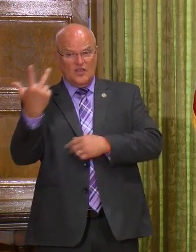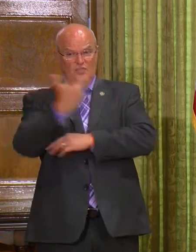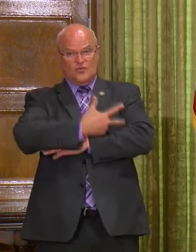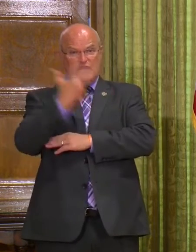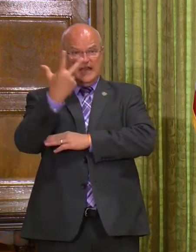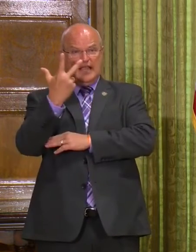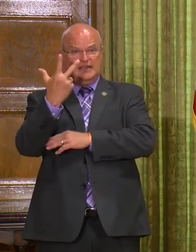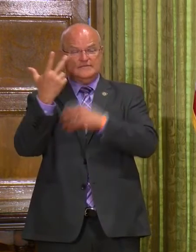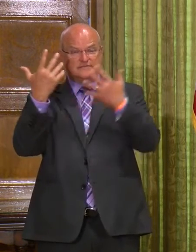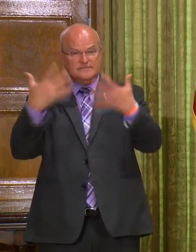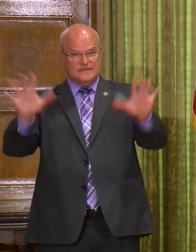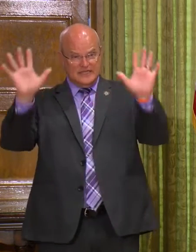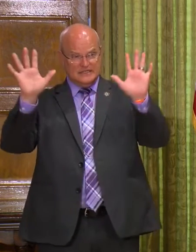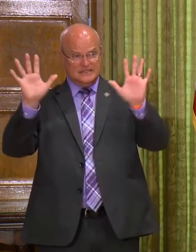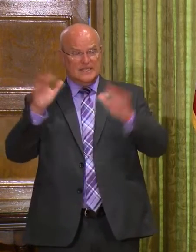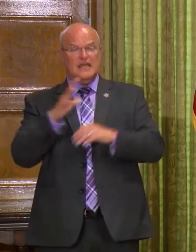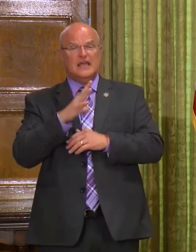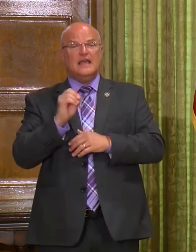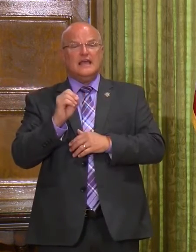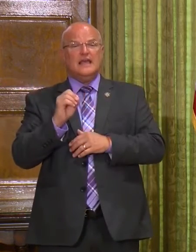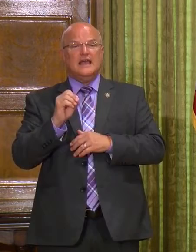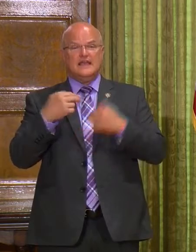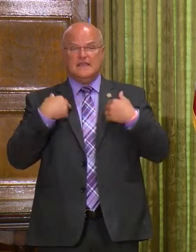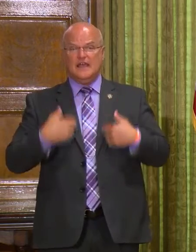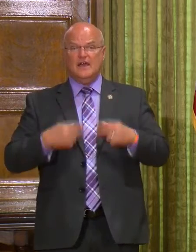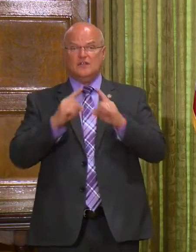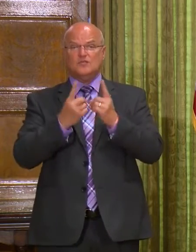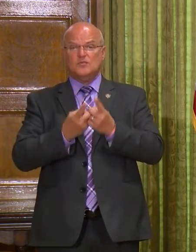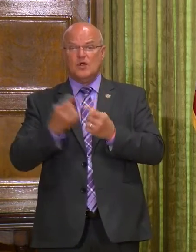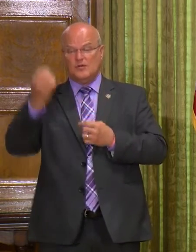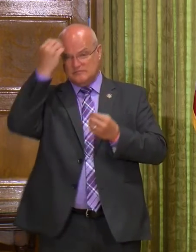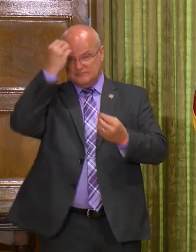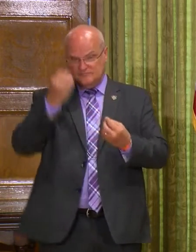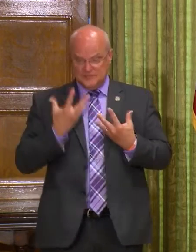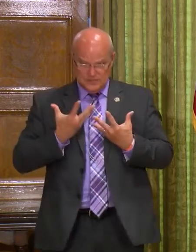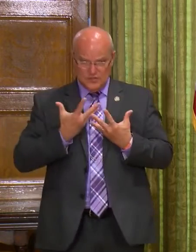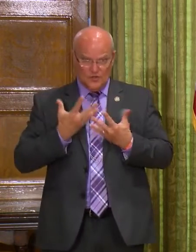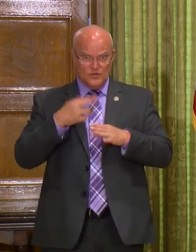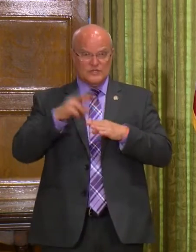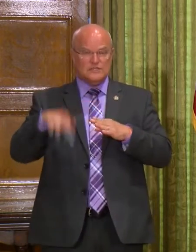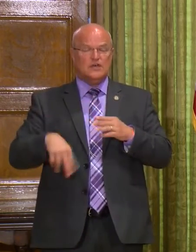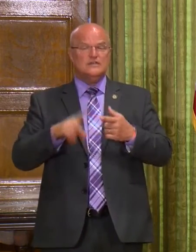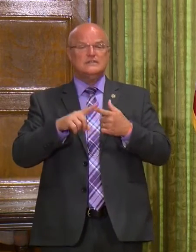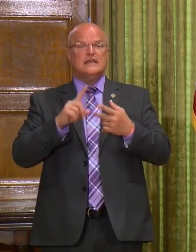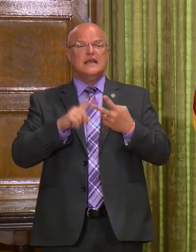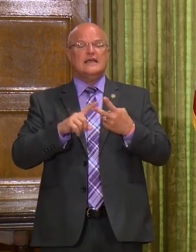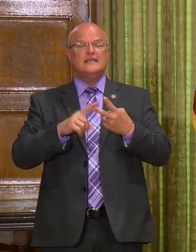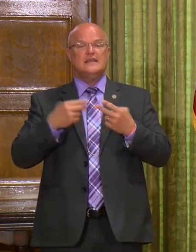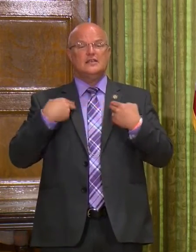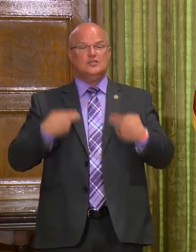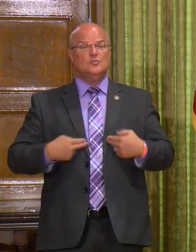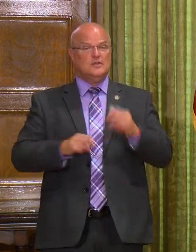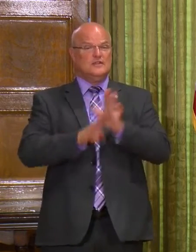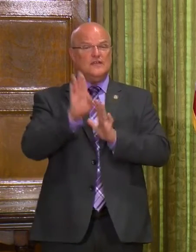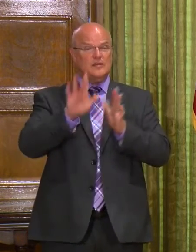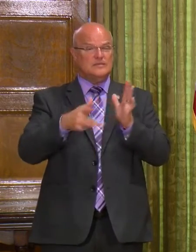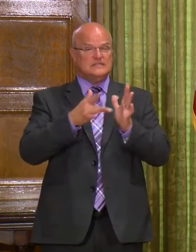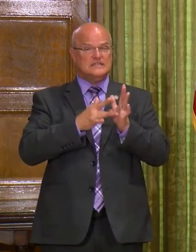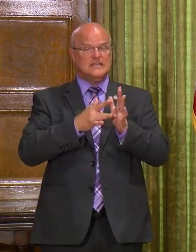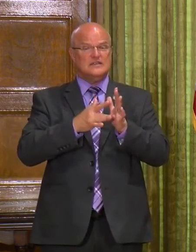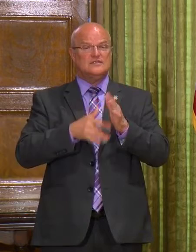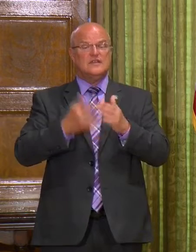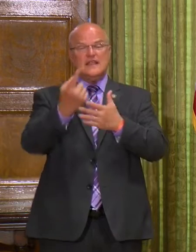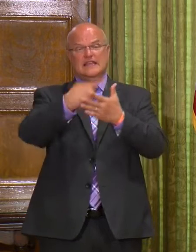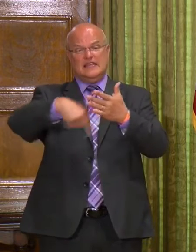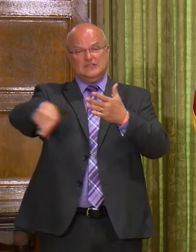days they will conduct all of this, and the health department will return our results. And we will do the Human Development Centers the